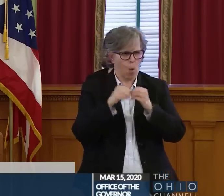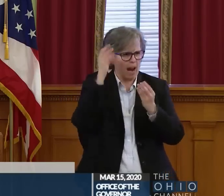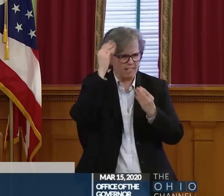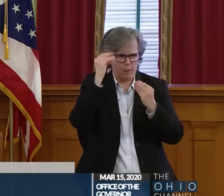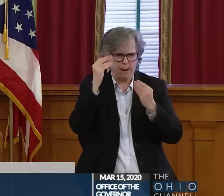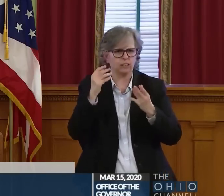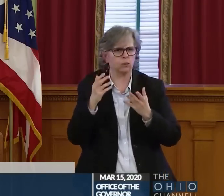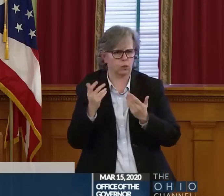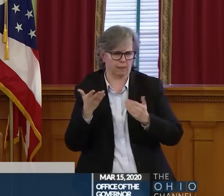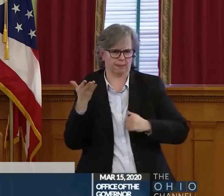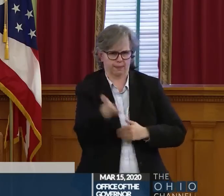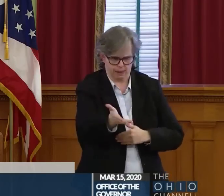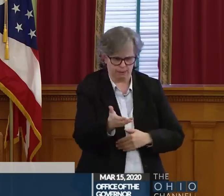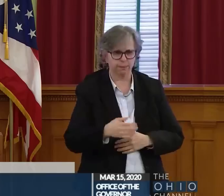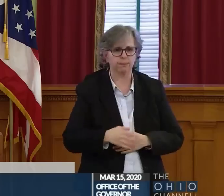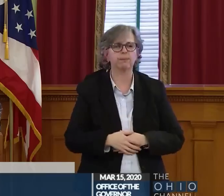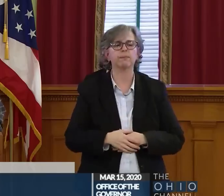877-644-6562.